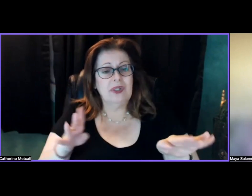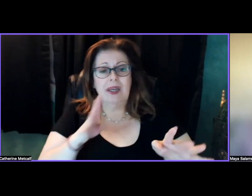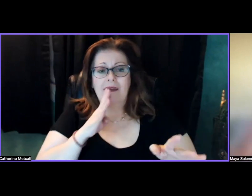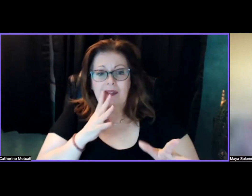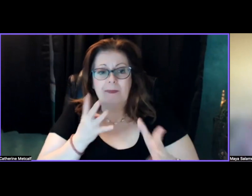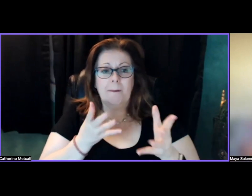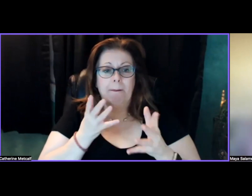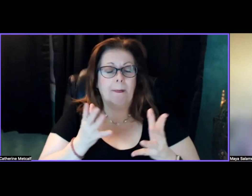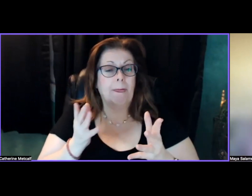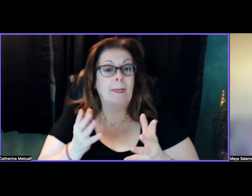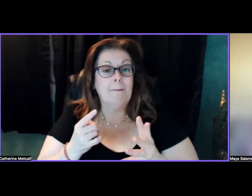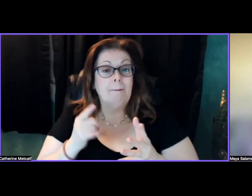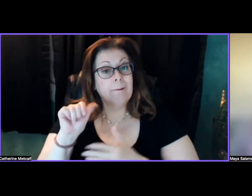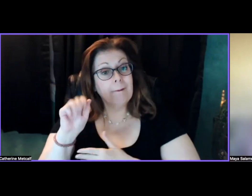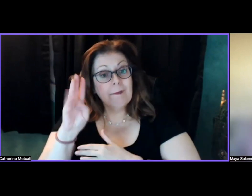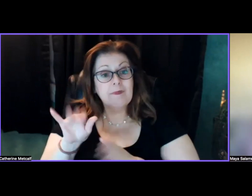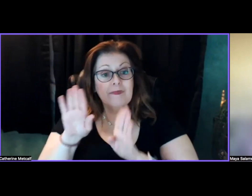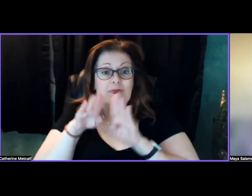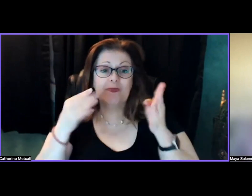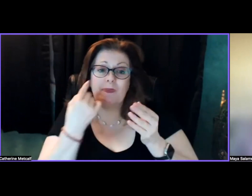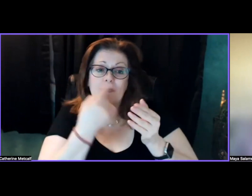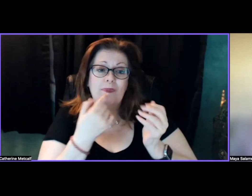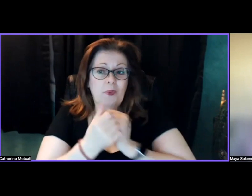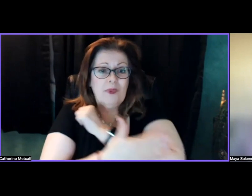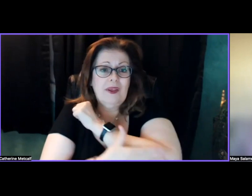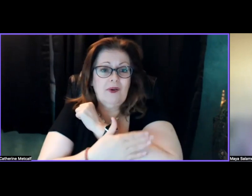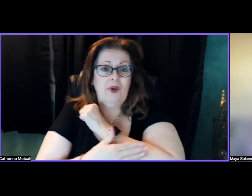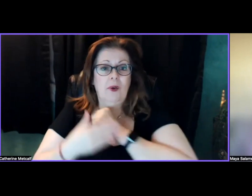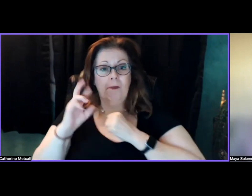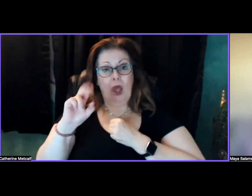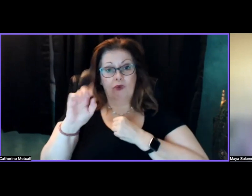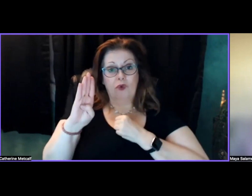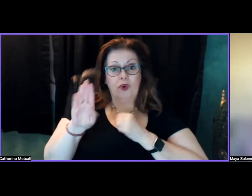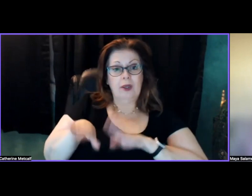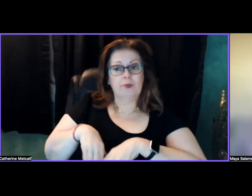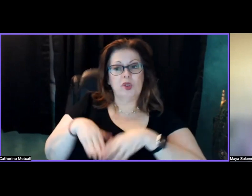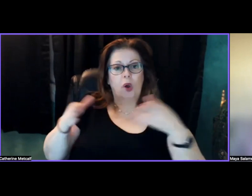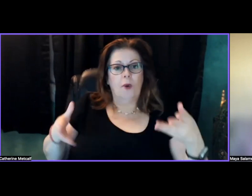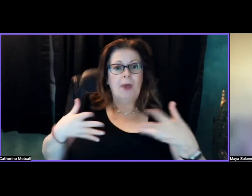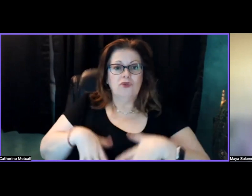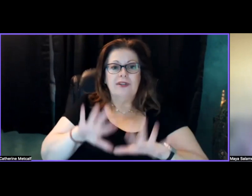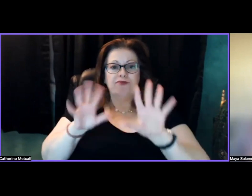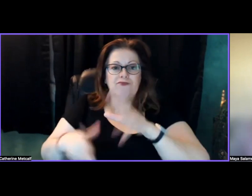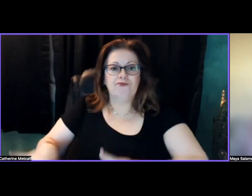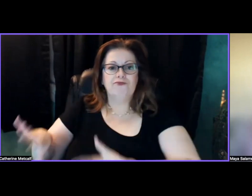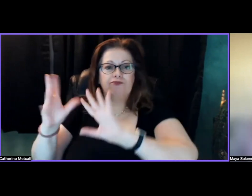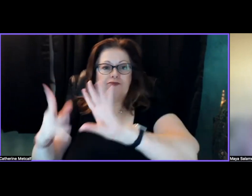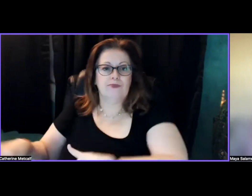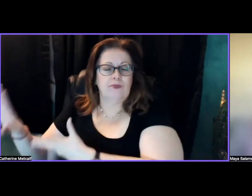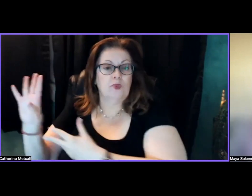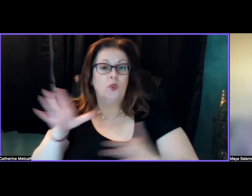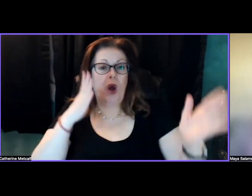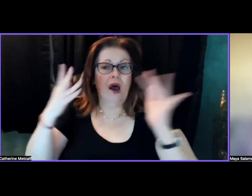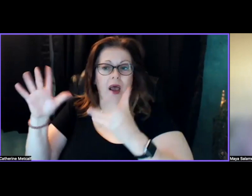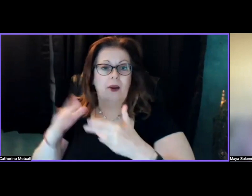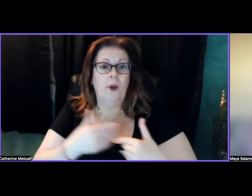Amy opens her mouth with a country in it and croons my ribs open. Pimped, my dress blossoms loudly, and it is Boston. Bent her testament, my tattered